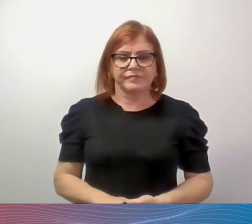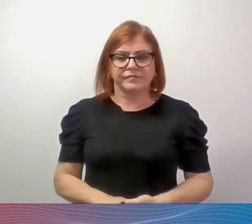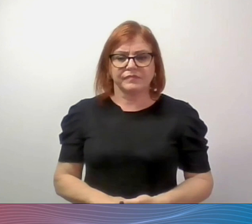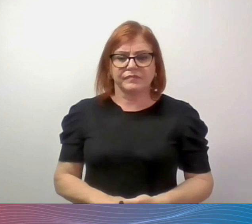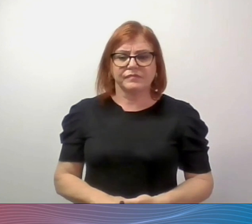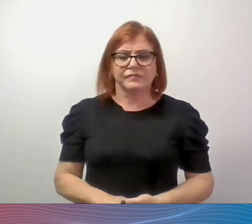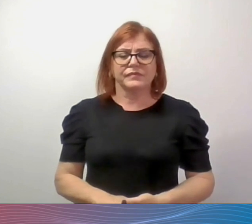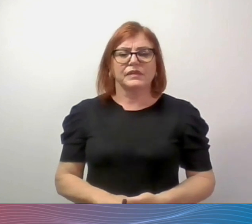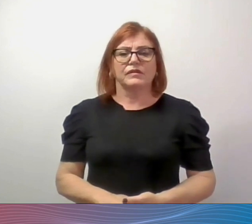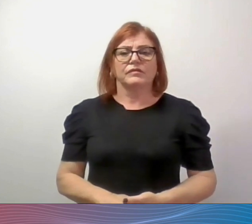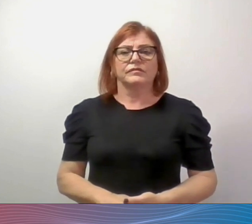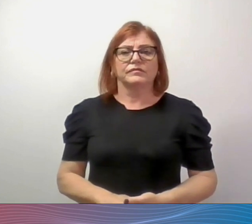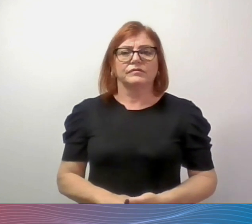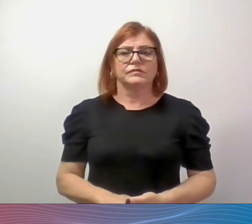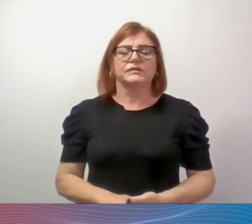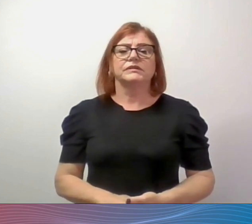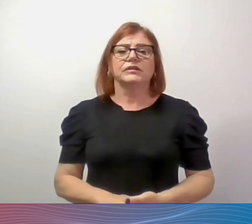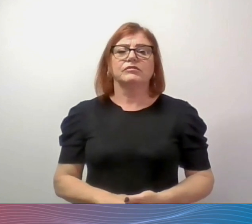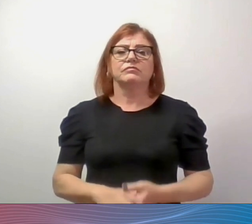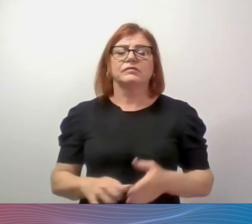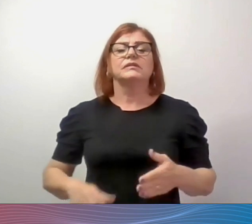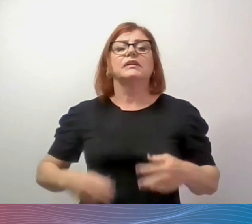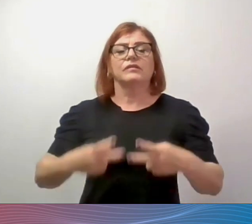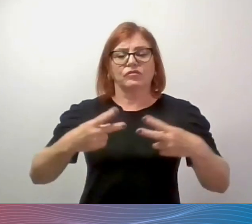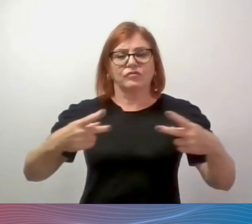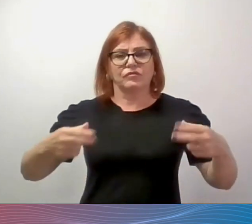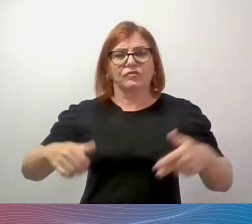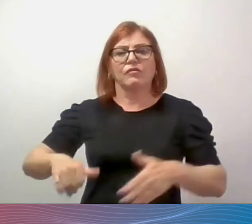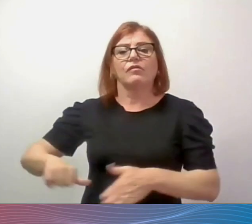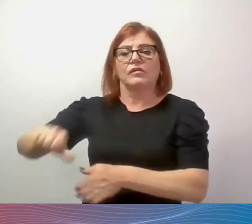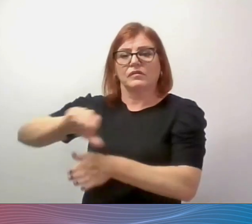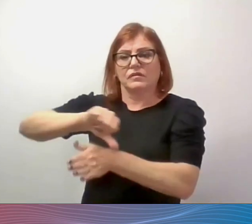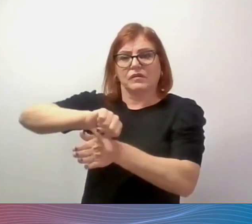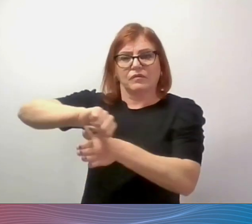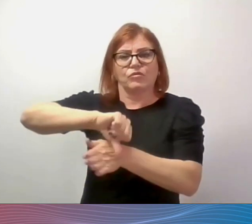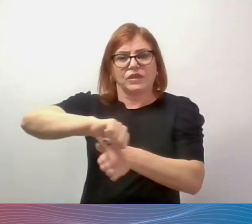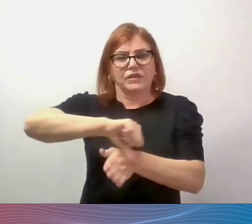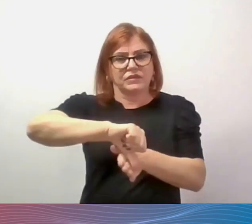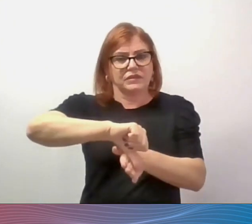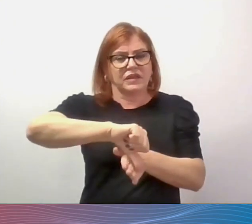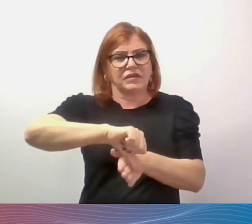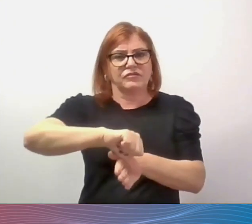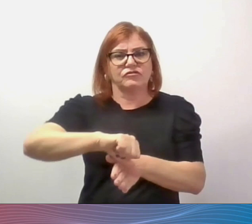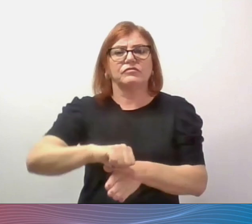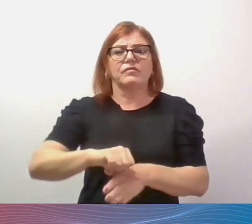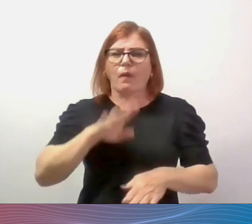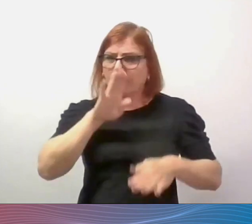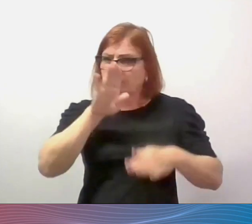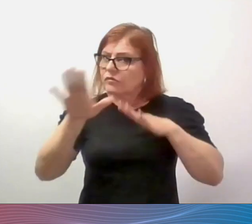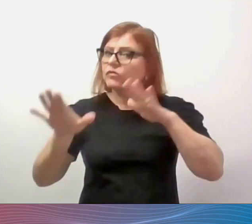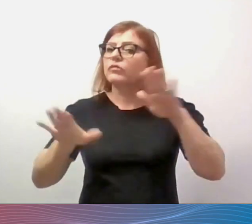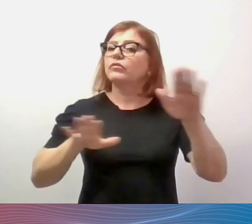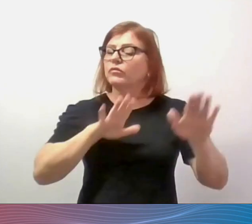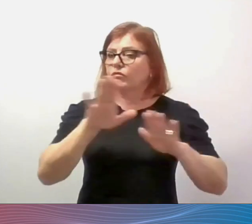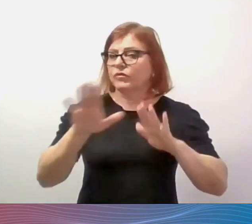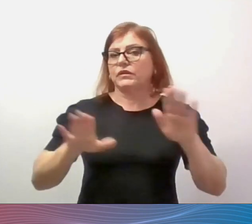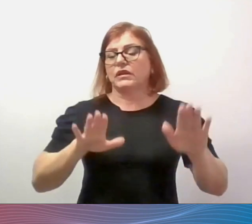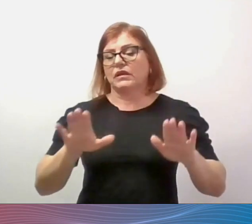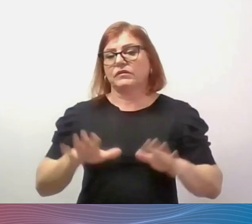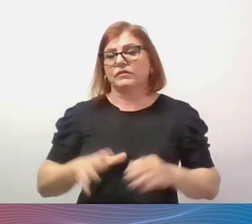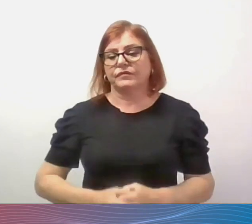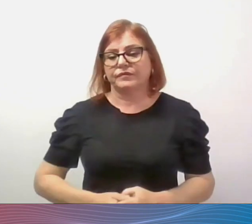tomar um especial cuidado na vida da igreja. And concerning this aspect of immorality, we need to